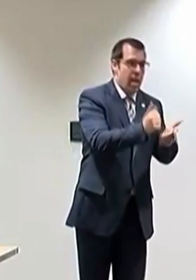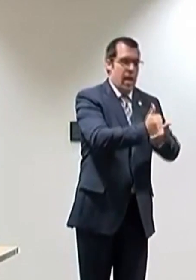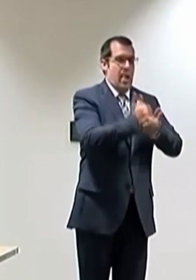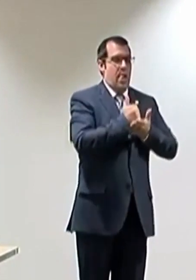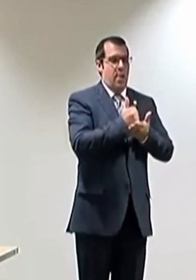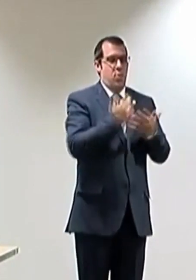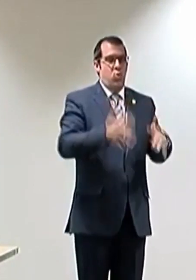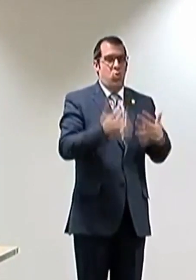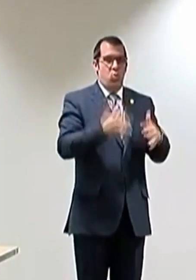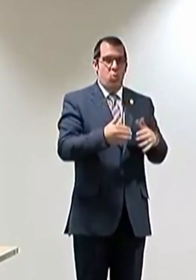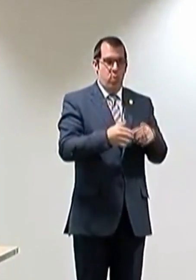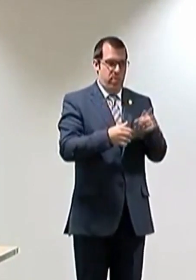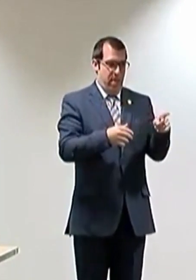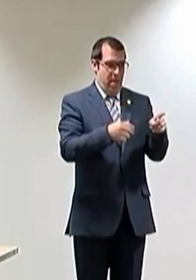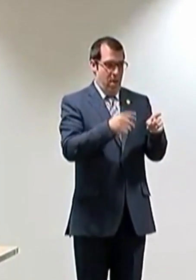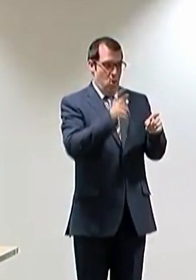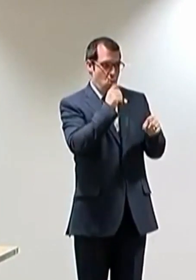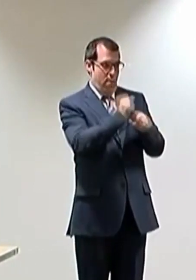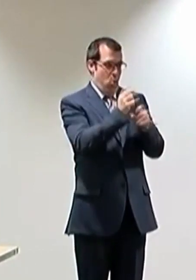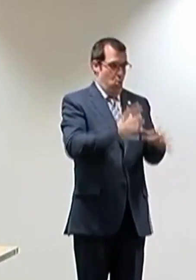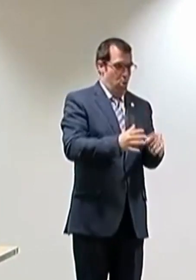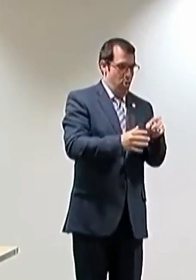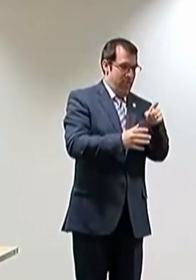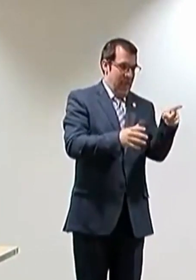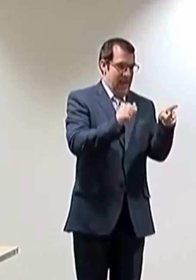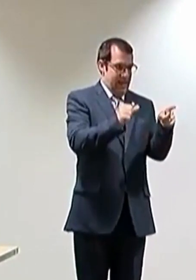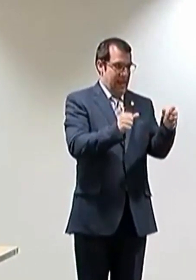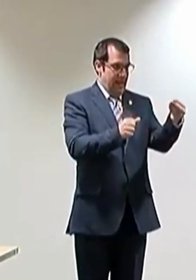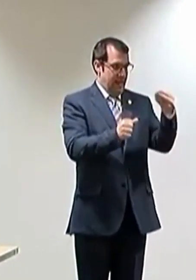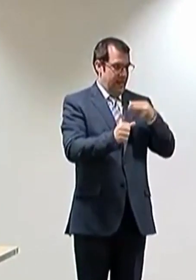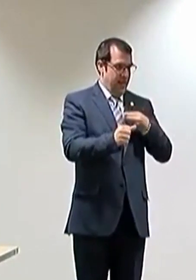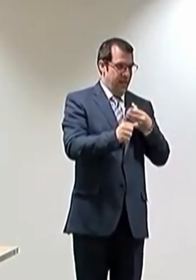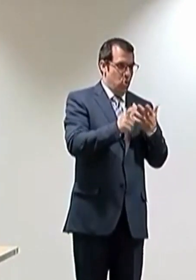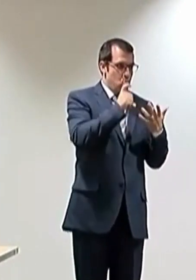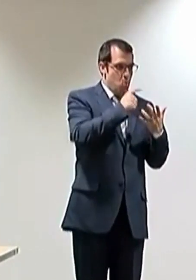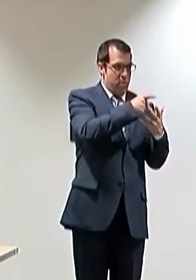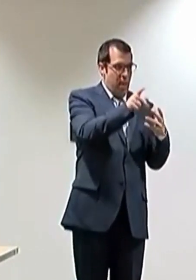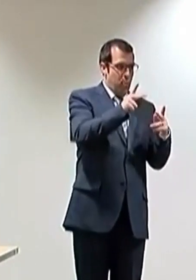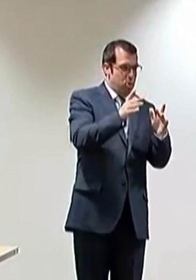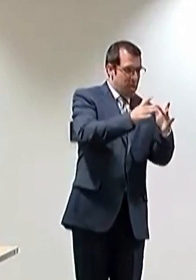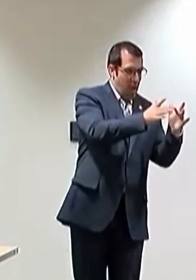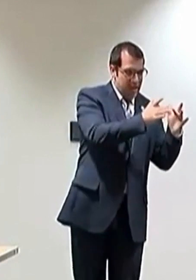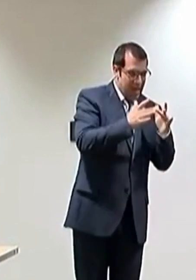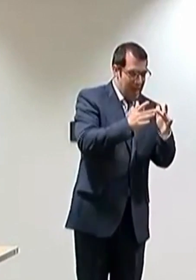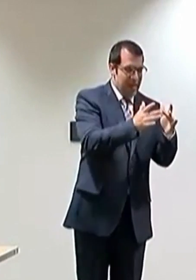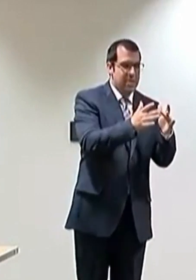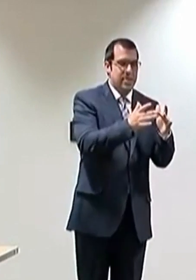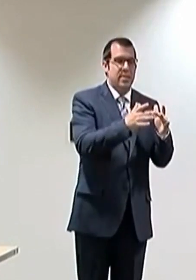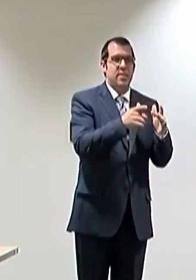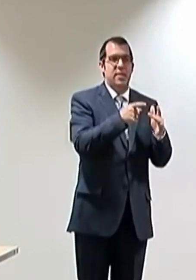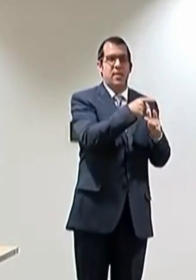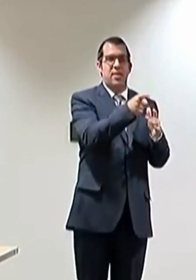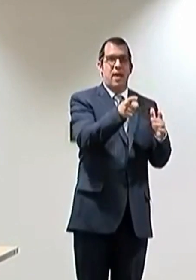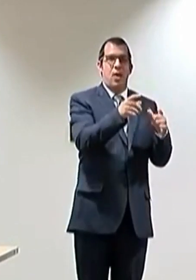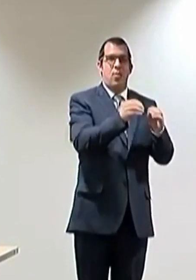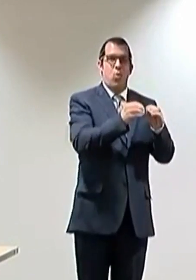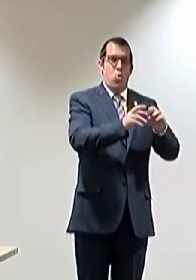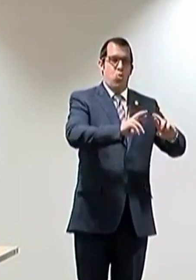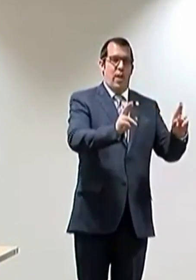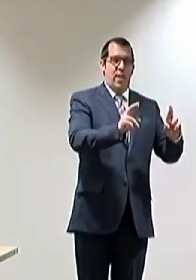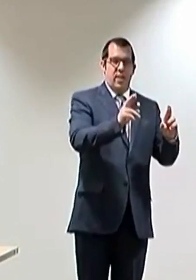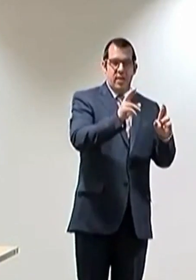employer workplace that is able to help us with that contact tracing, because they can more readily identify the